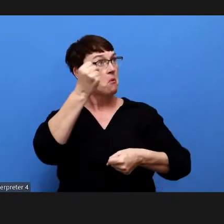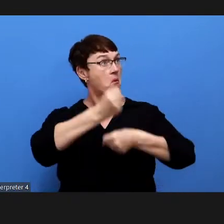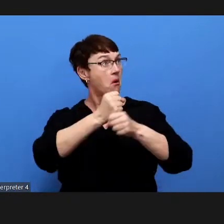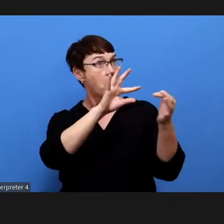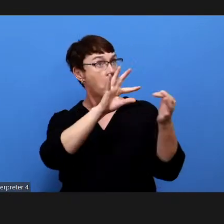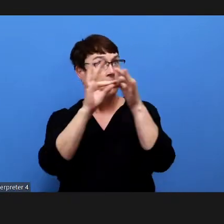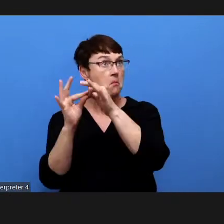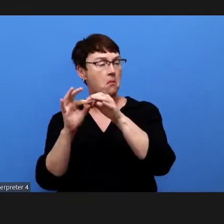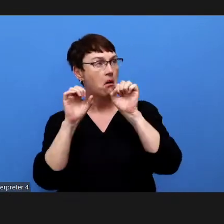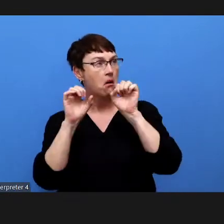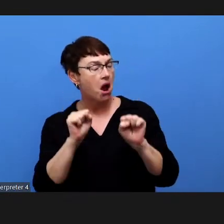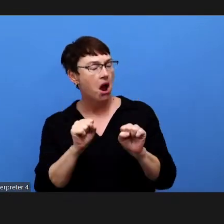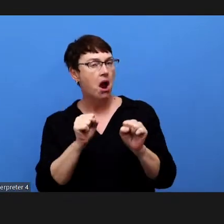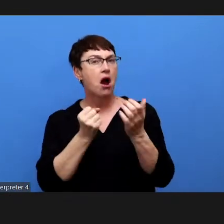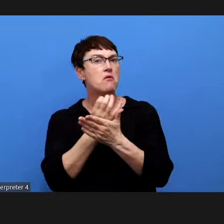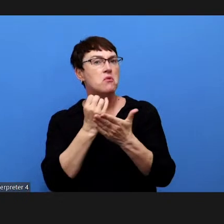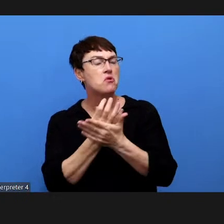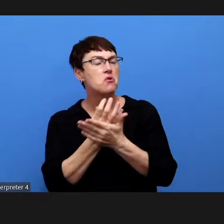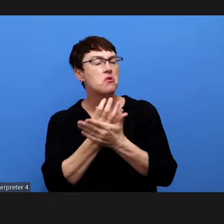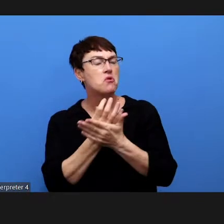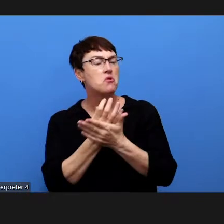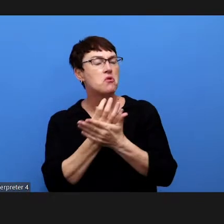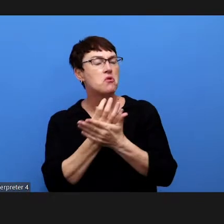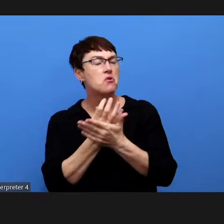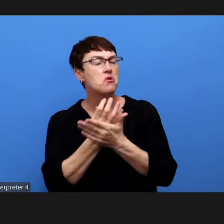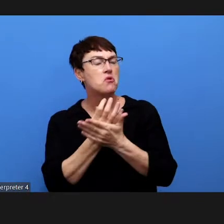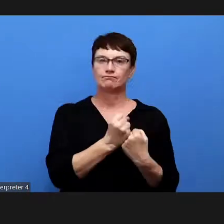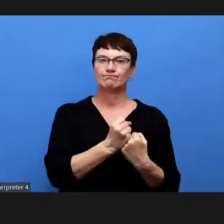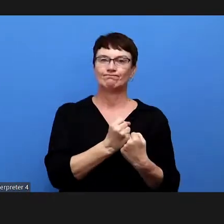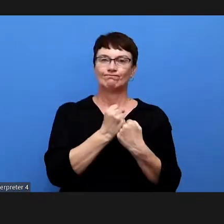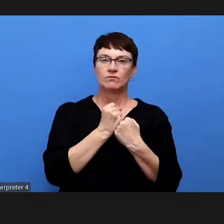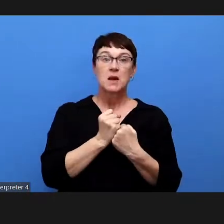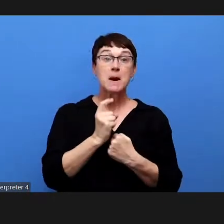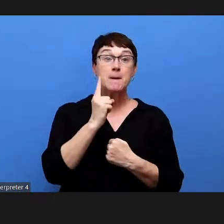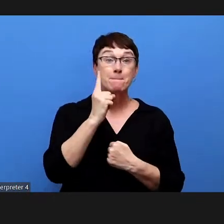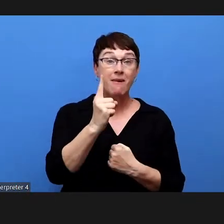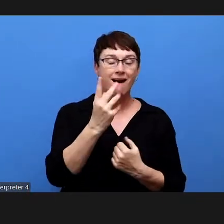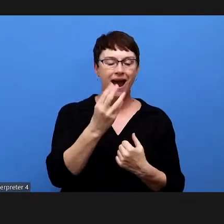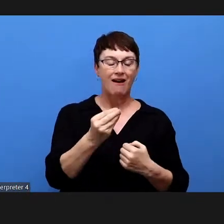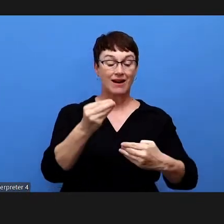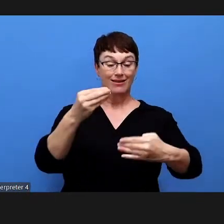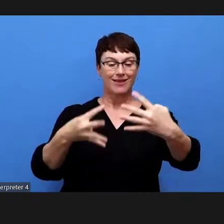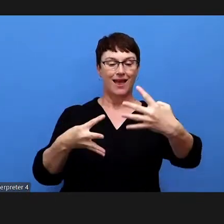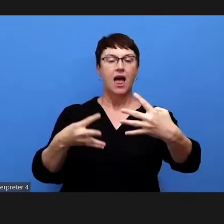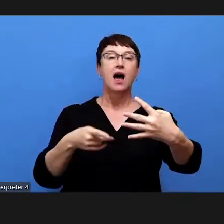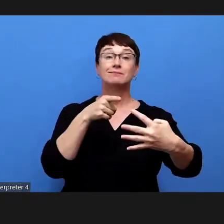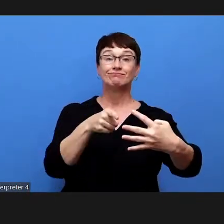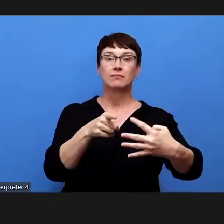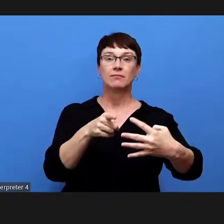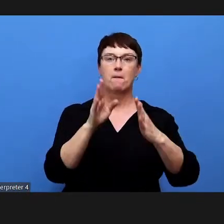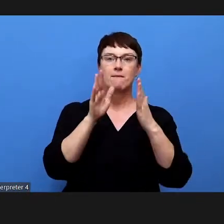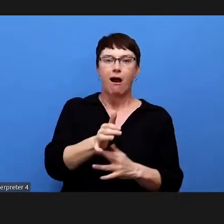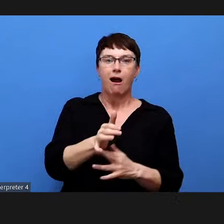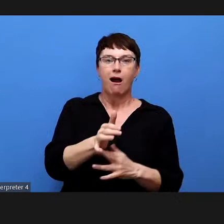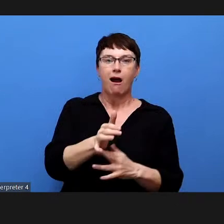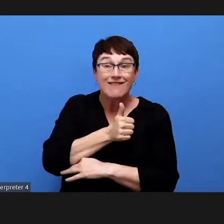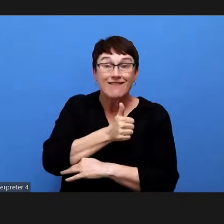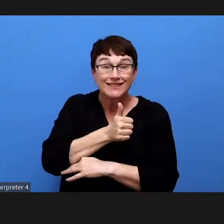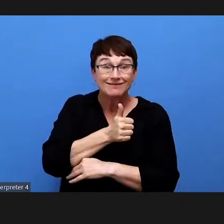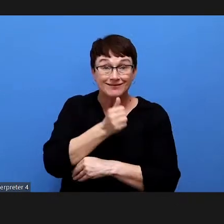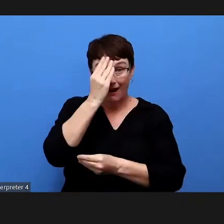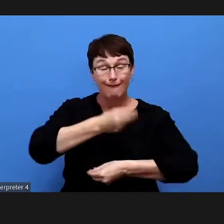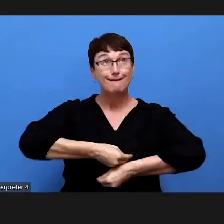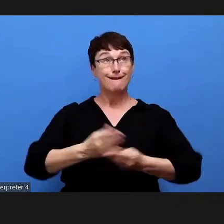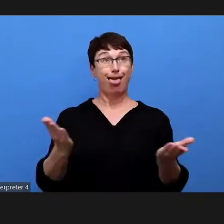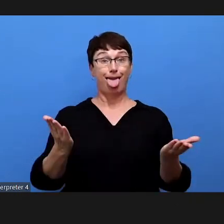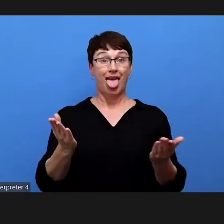data privacy, data security. And we also think it's important to invest and